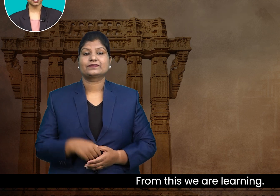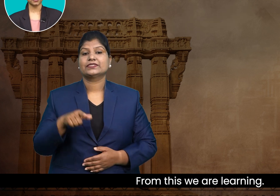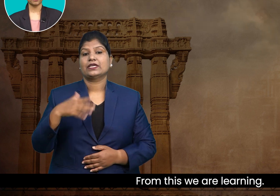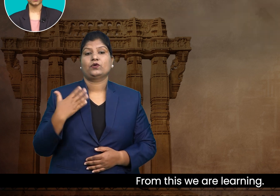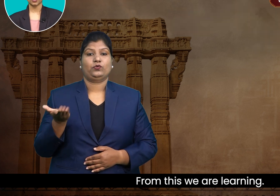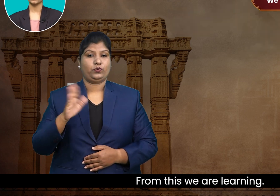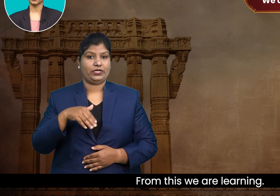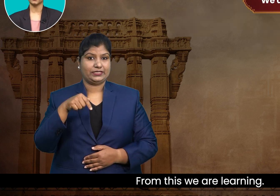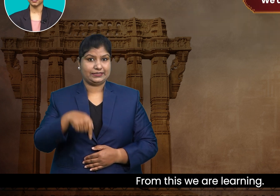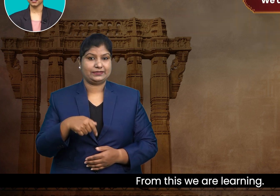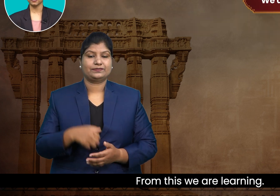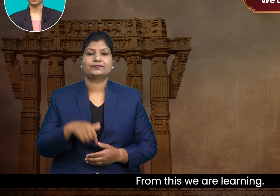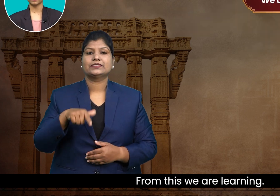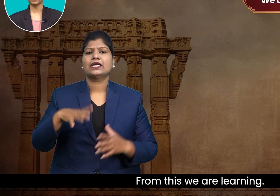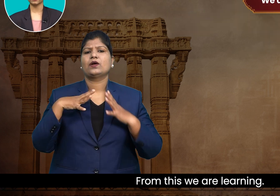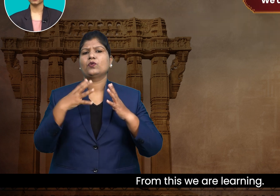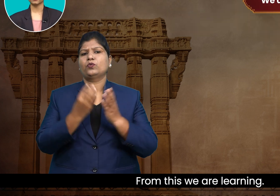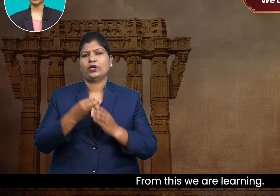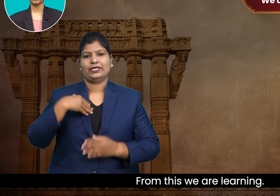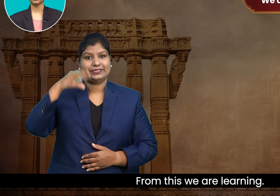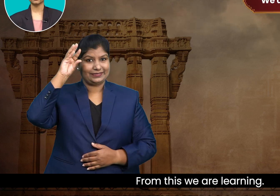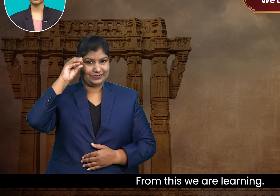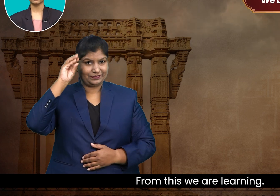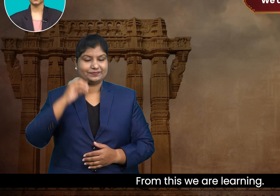From this, we are learning